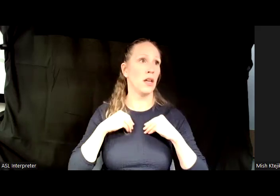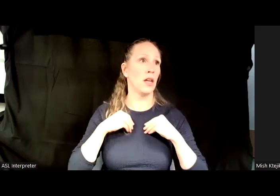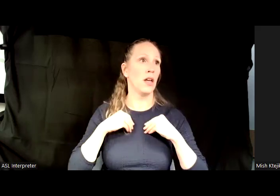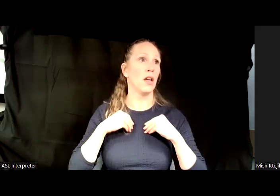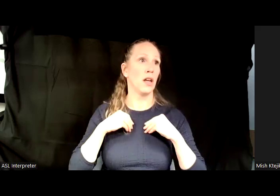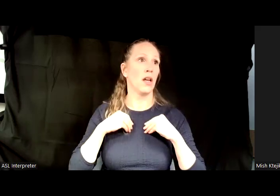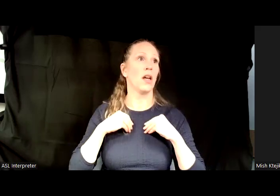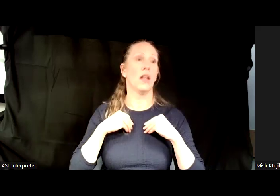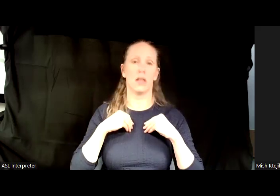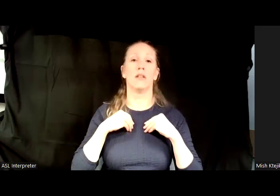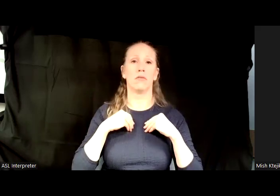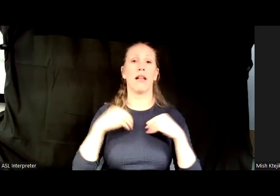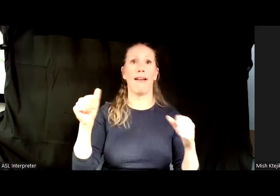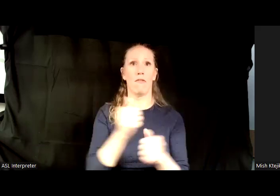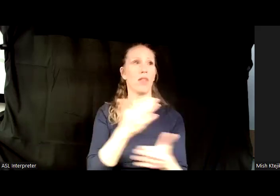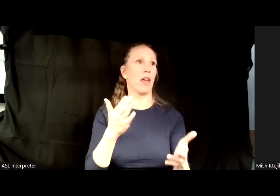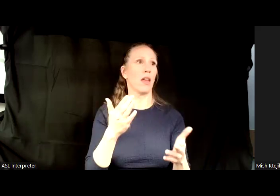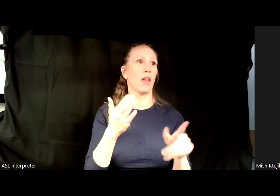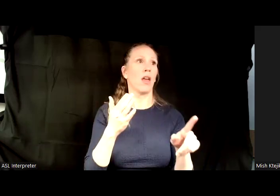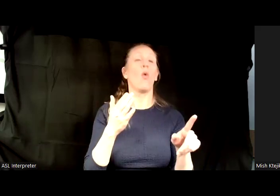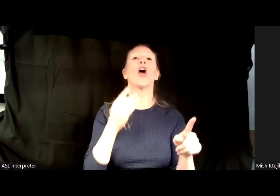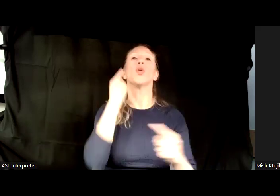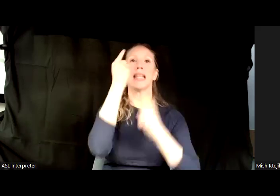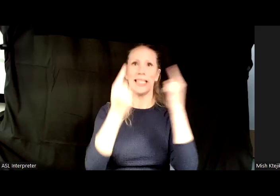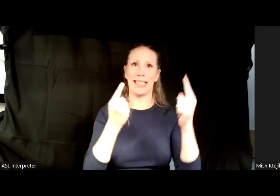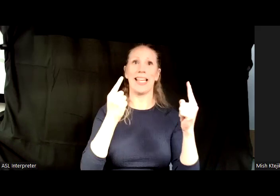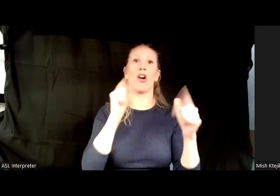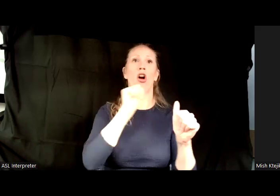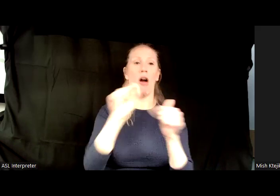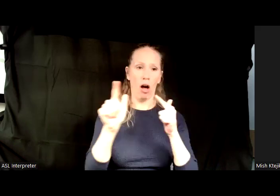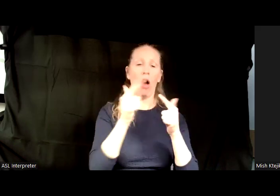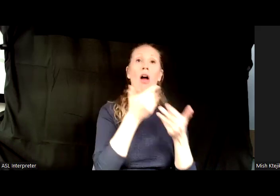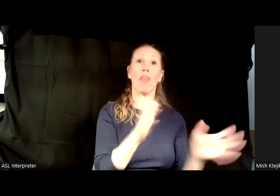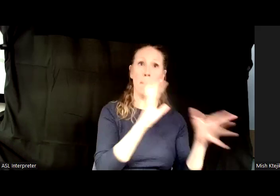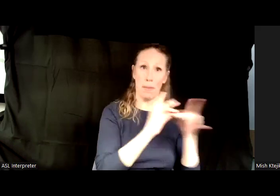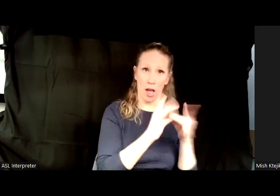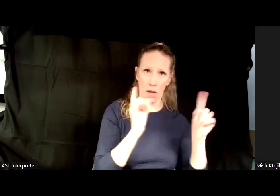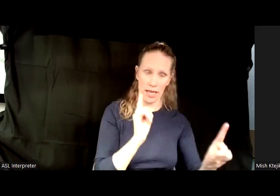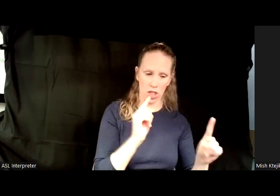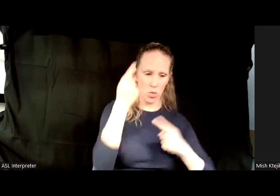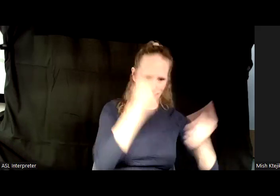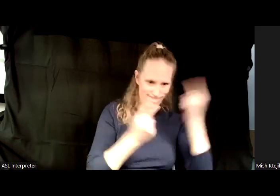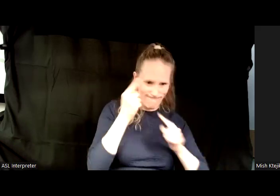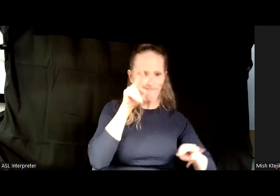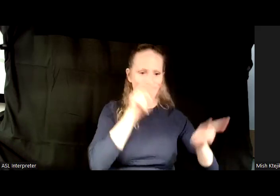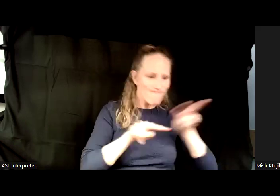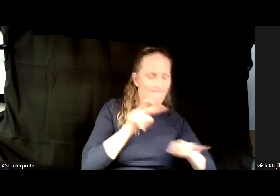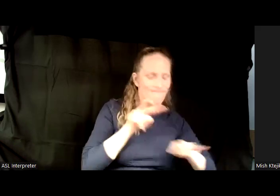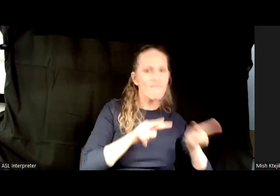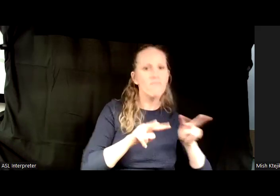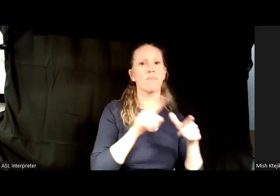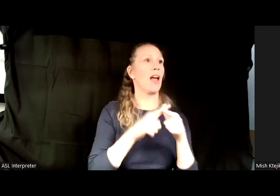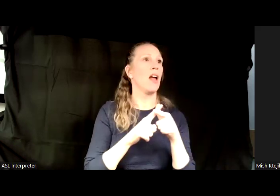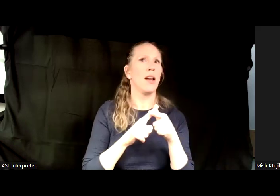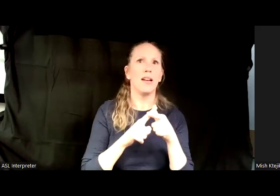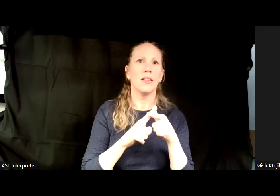adopt? Yes. Well, you would consider all the public comment received, I'm sorry, and the hearings officer